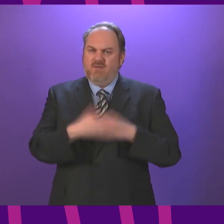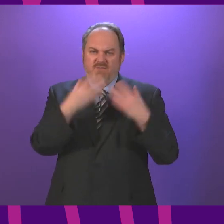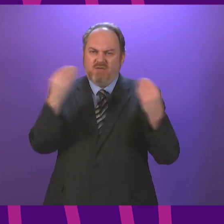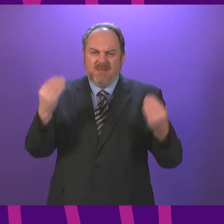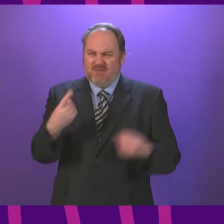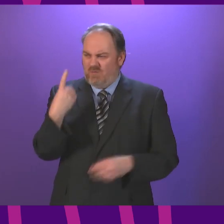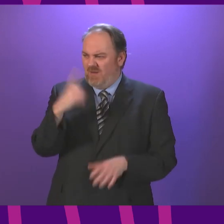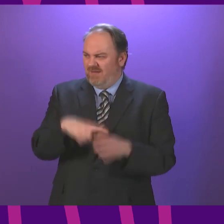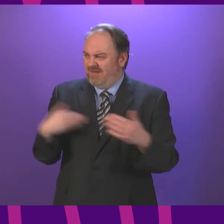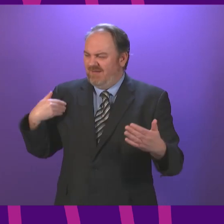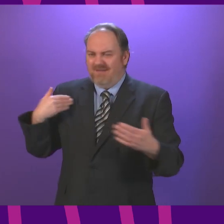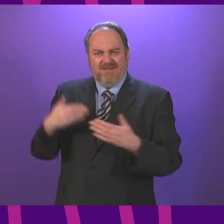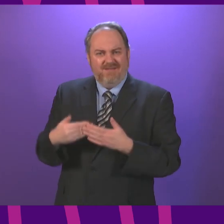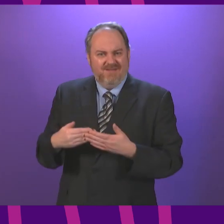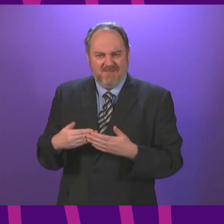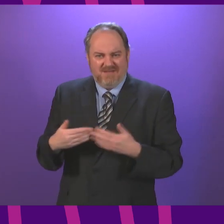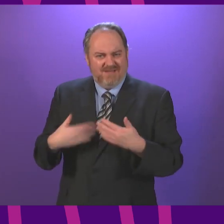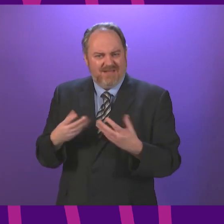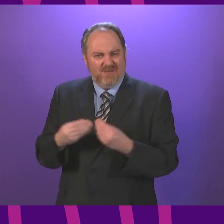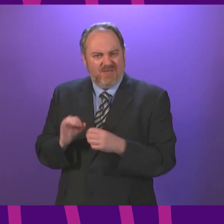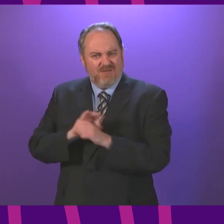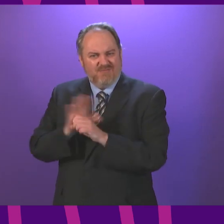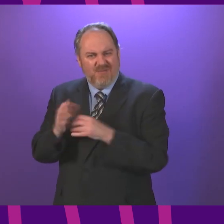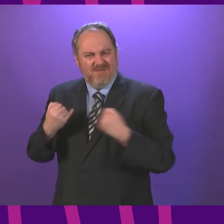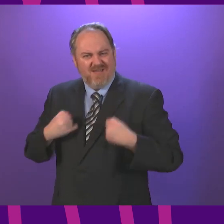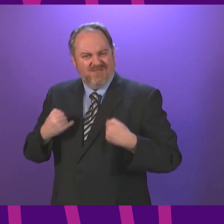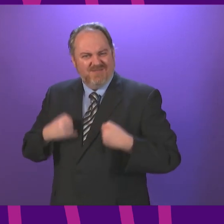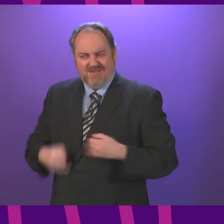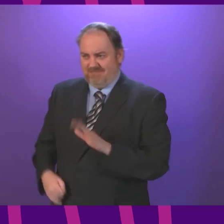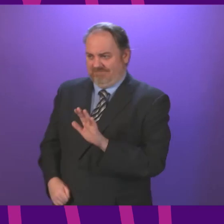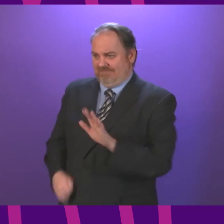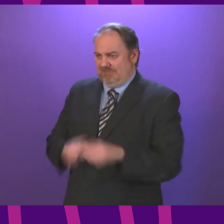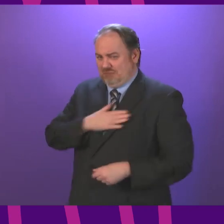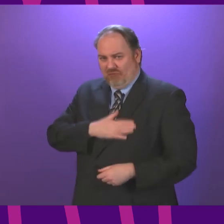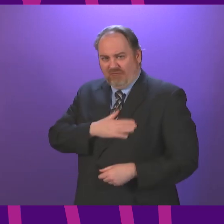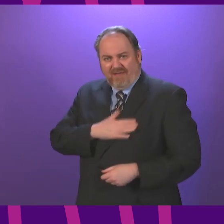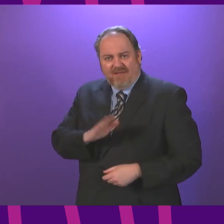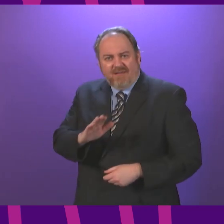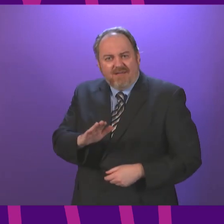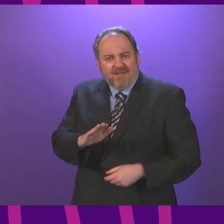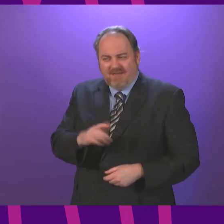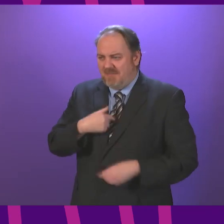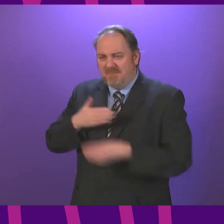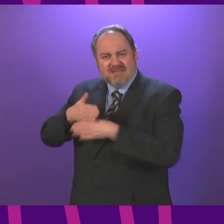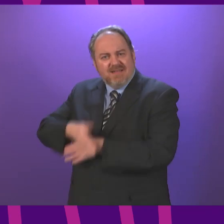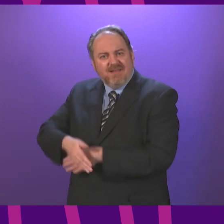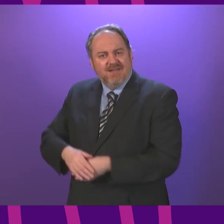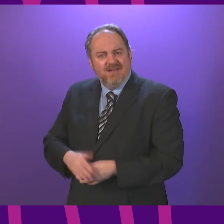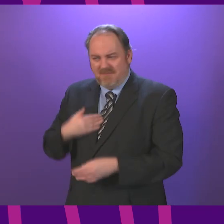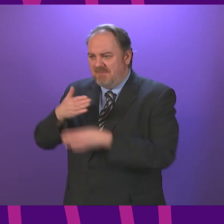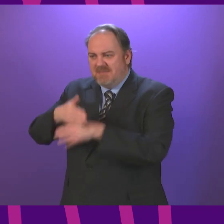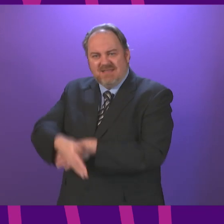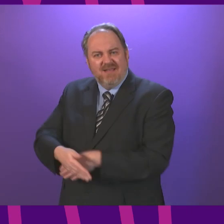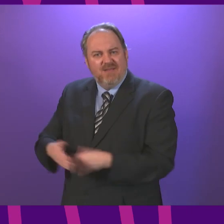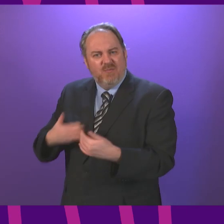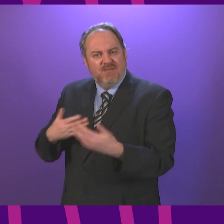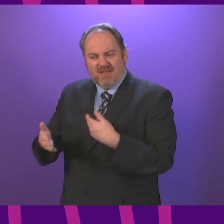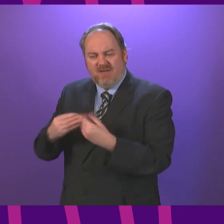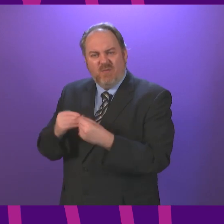last year I've been focused on trying to lead the country through a global pandemic. mean, forgive me. Forgive me that some things have actually